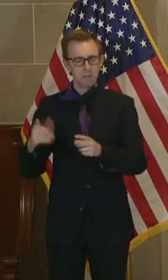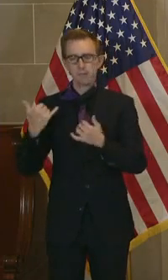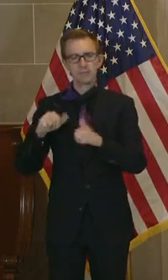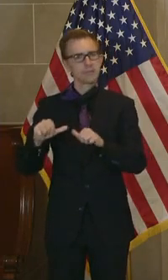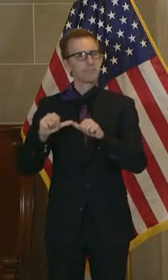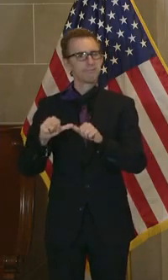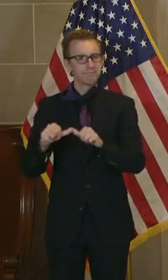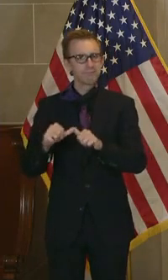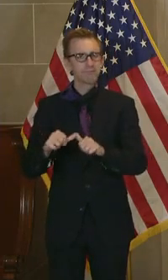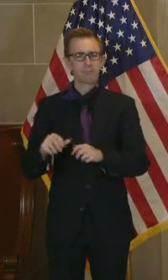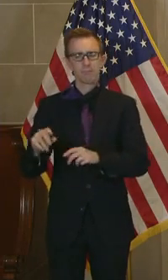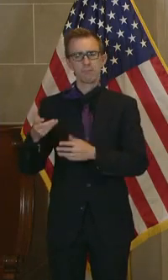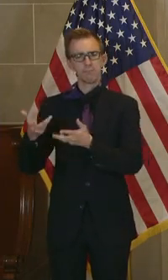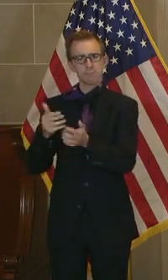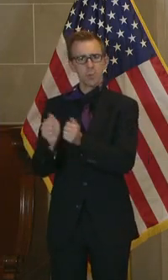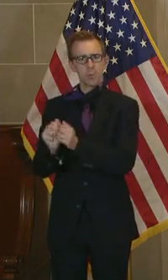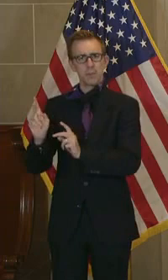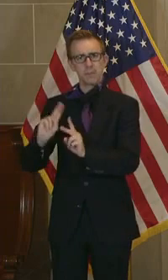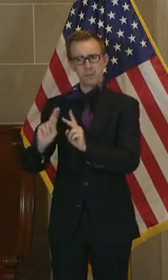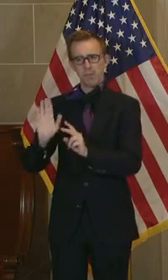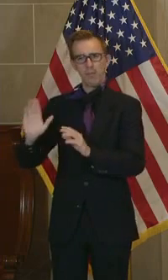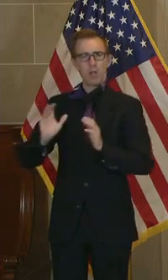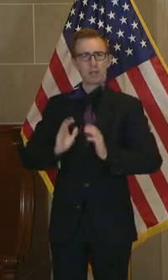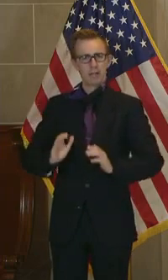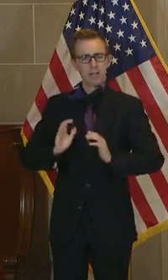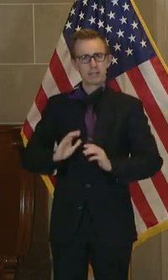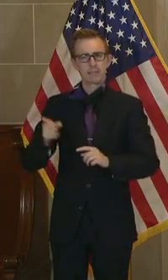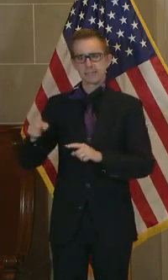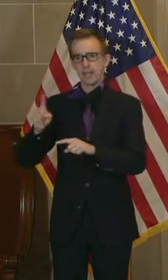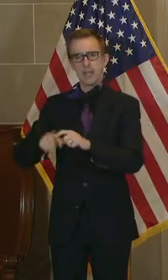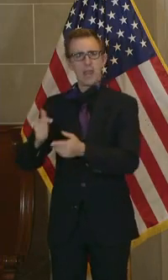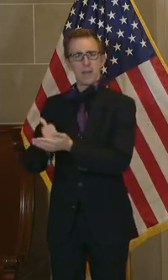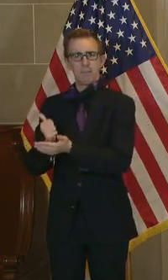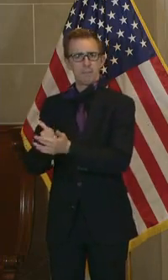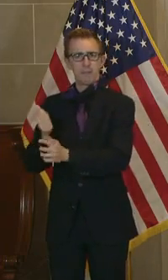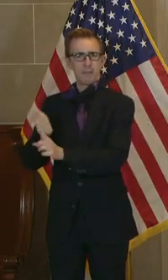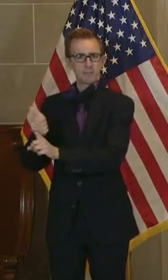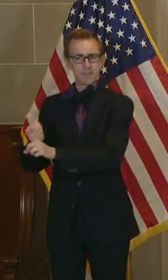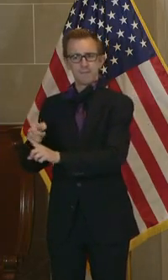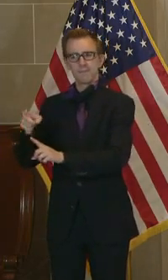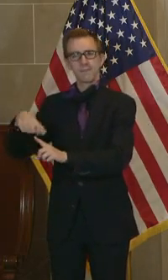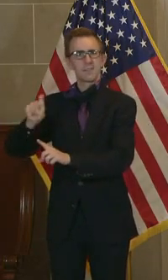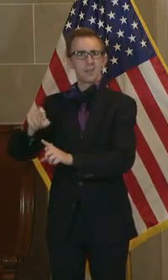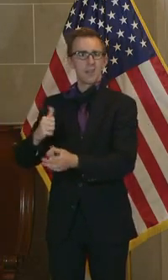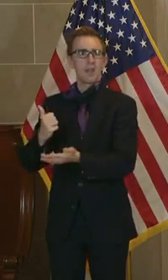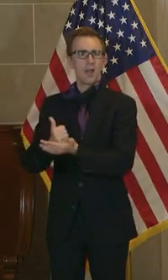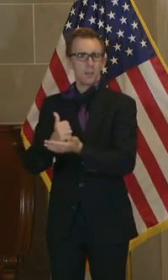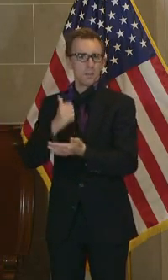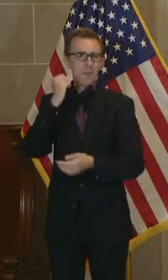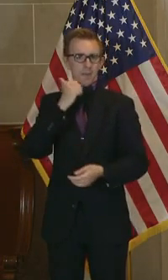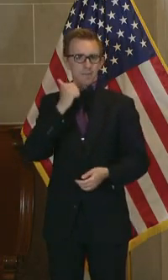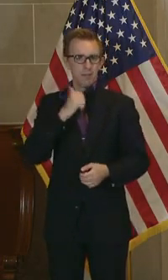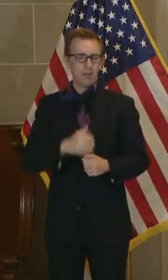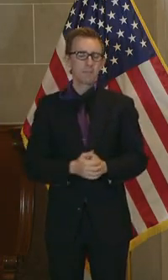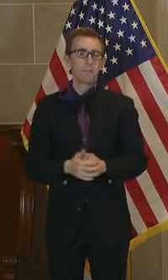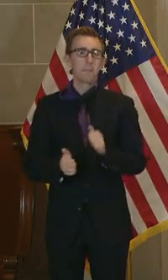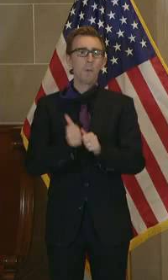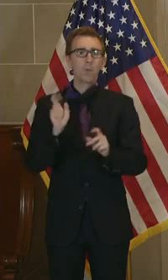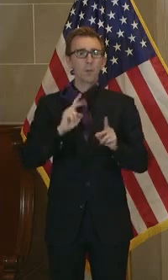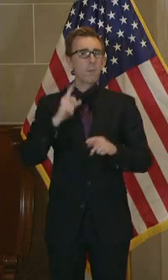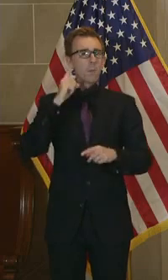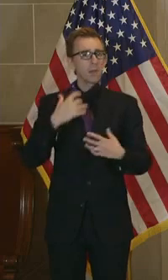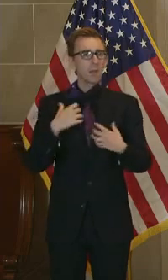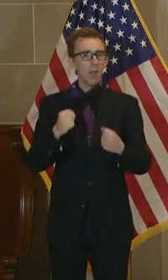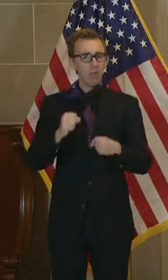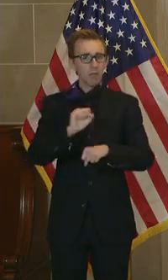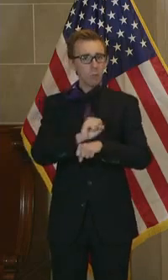of the people that they deal with that can't help themselves, that needed help every day. The majority of the people in mental health went to work every